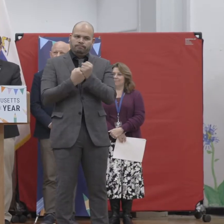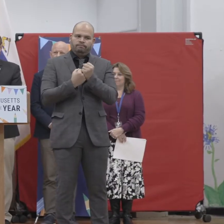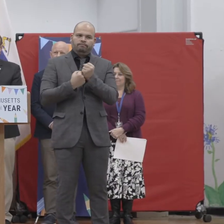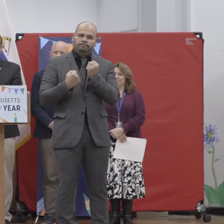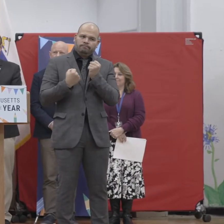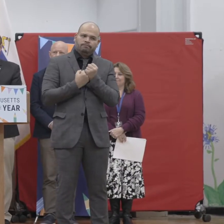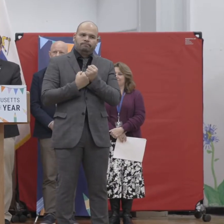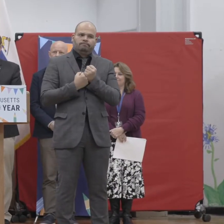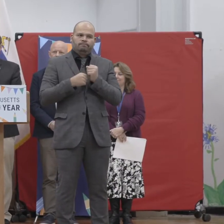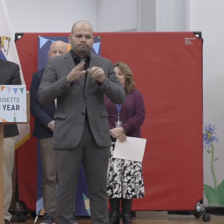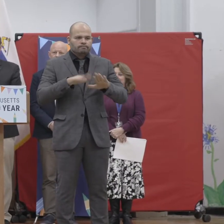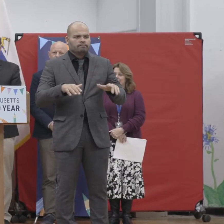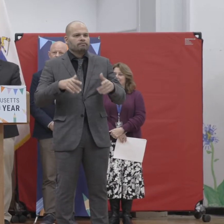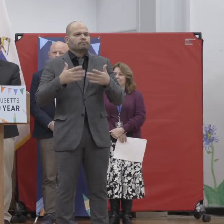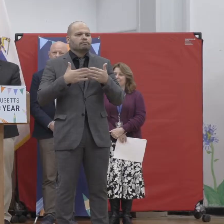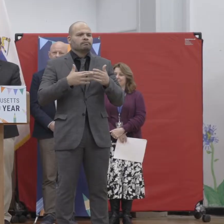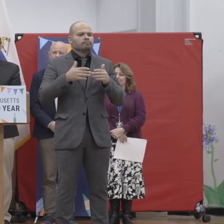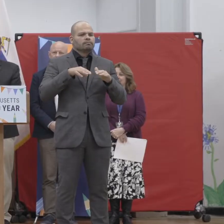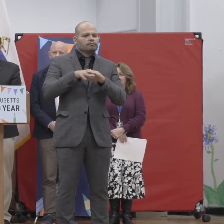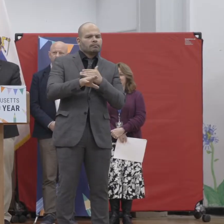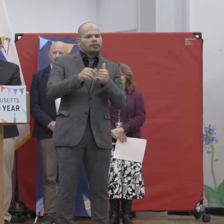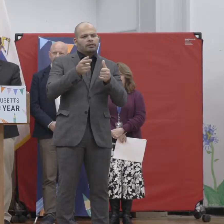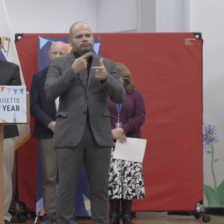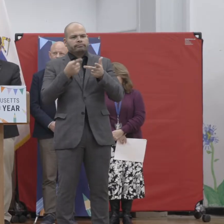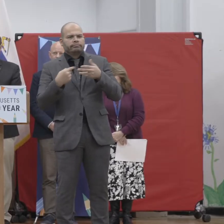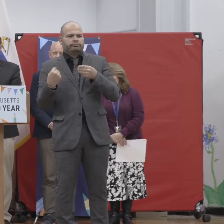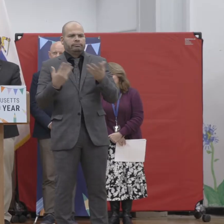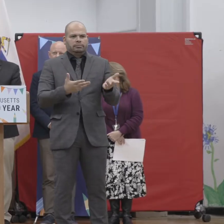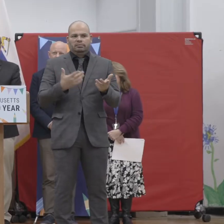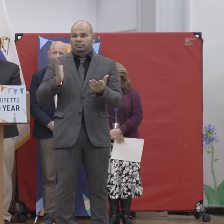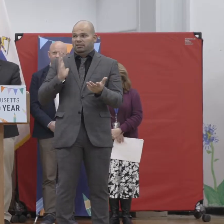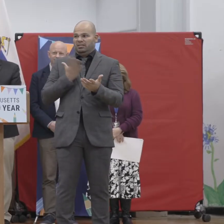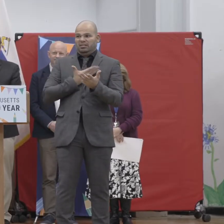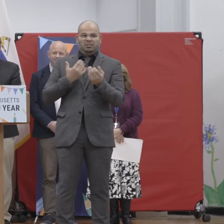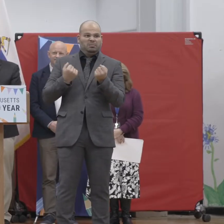our practice. Superintendent Skipper,